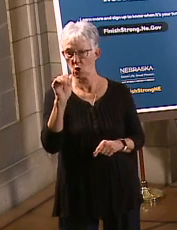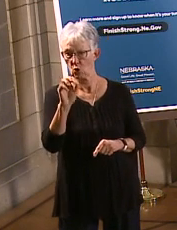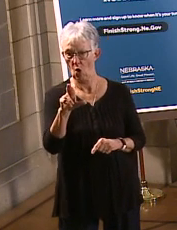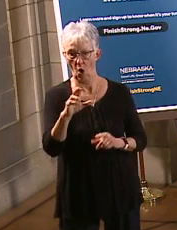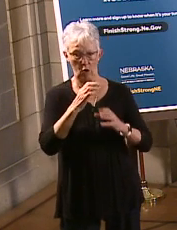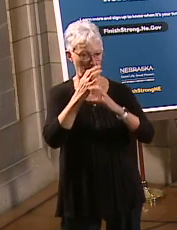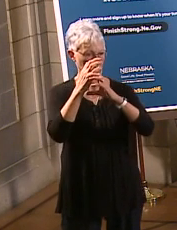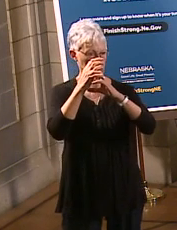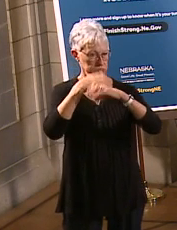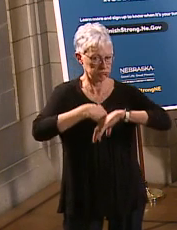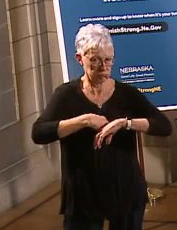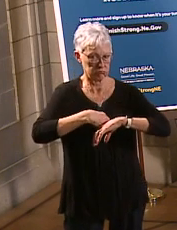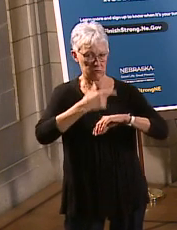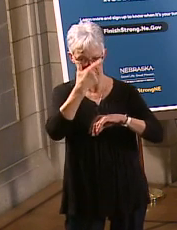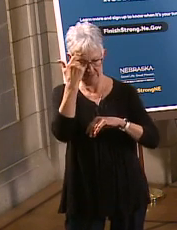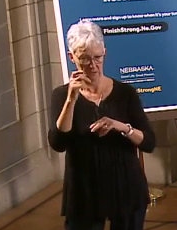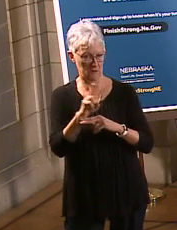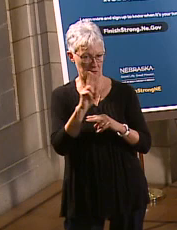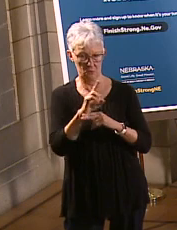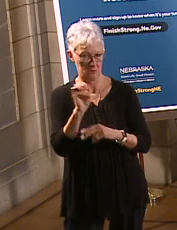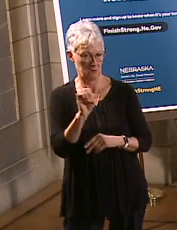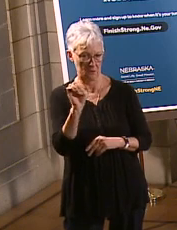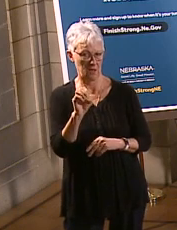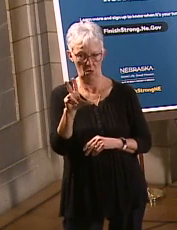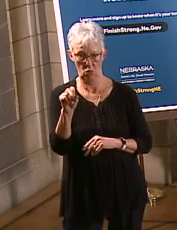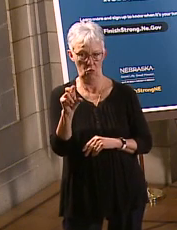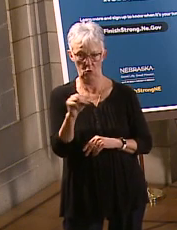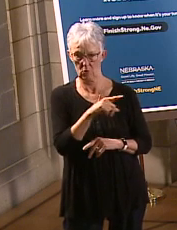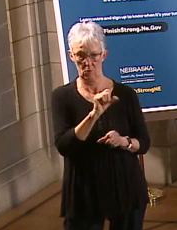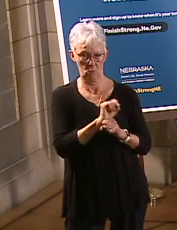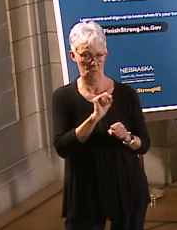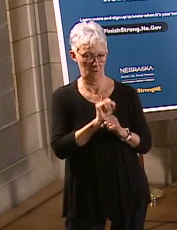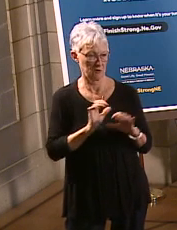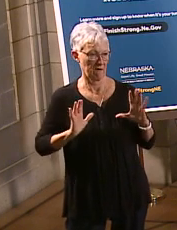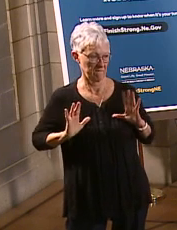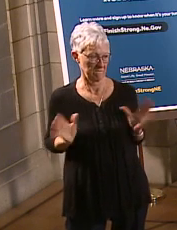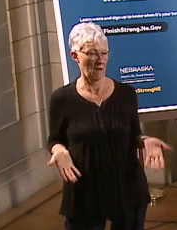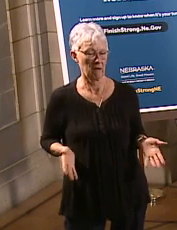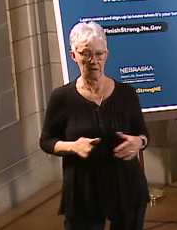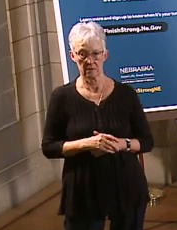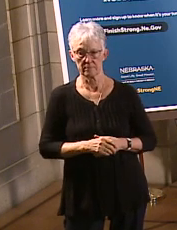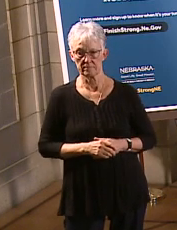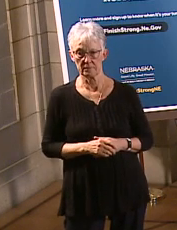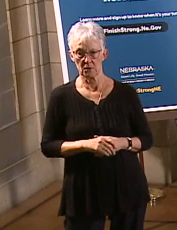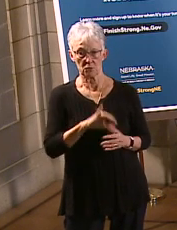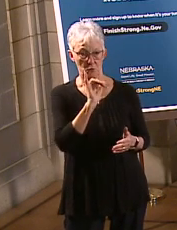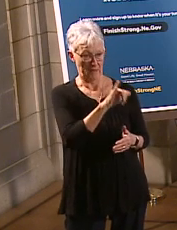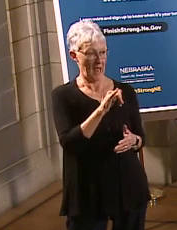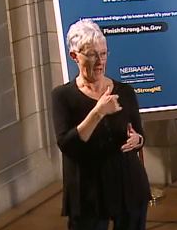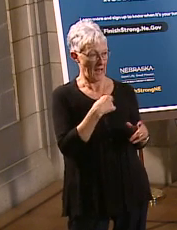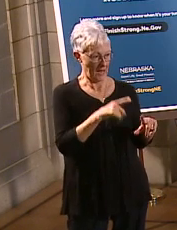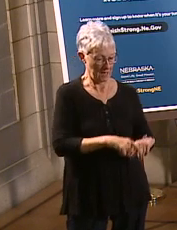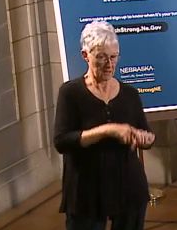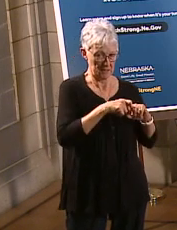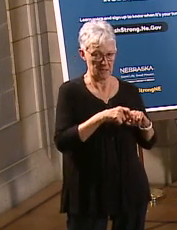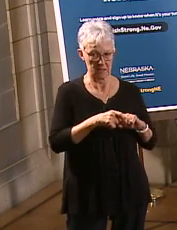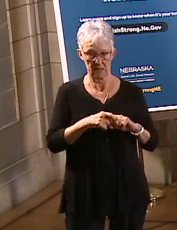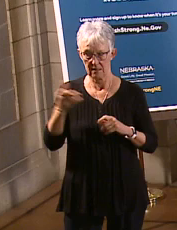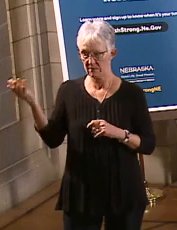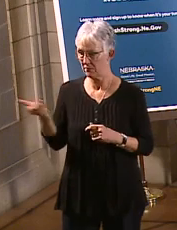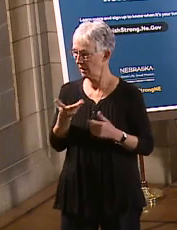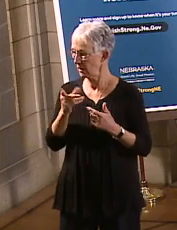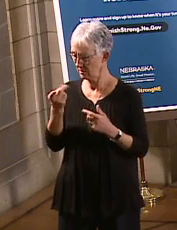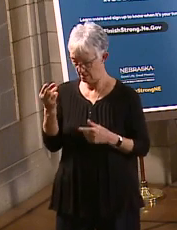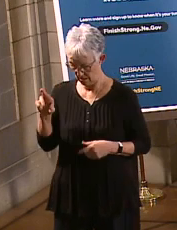side of the road because they used E30. It works perfectly. And with that, I'm going to stop my comments and invite Dr. Saha up, and he can tell you